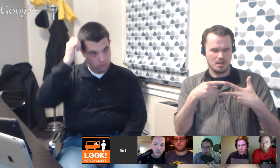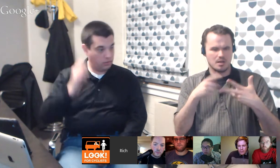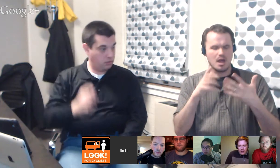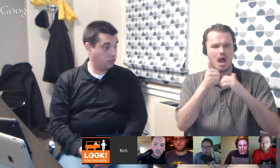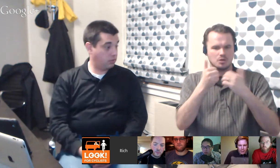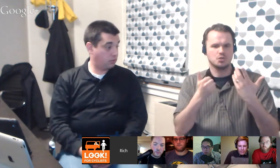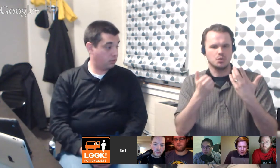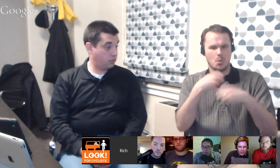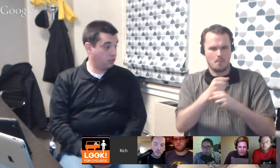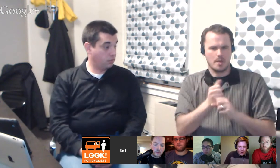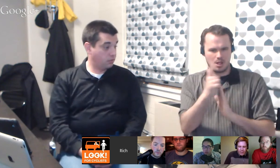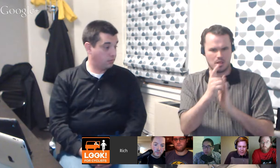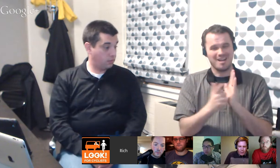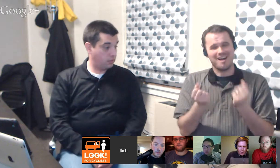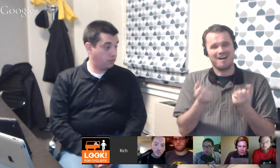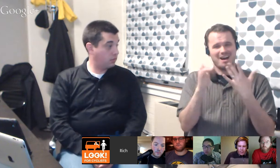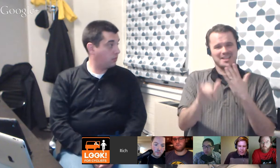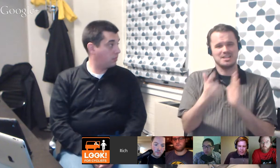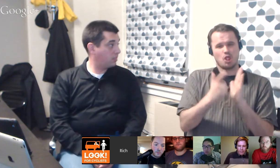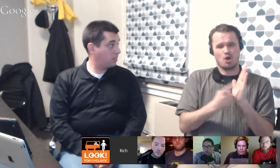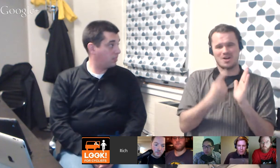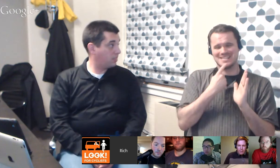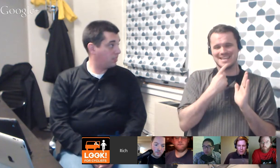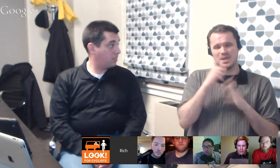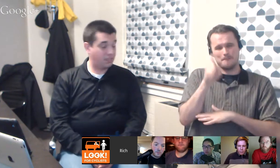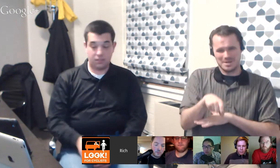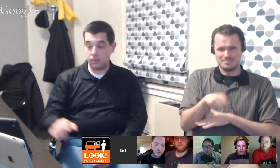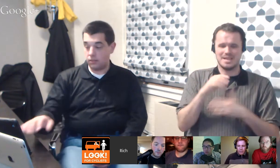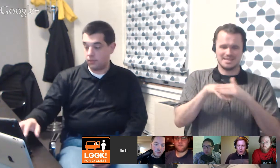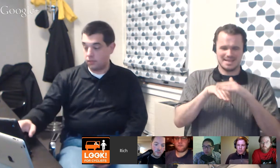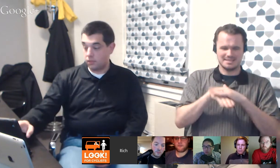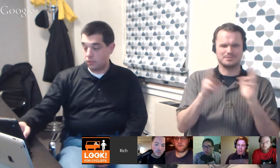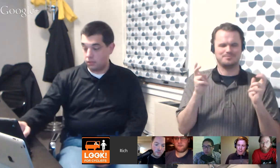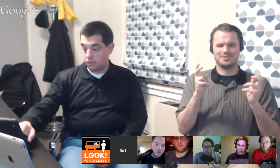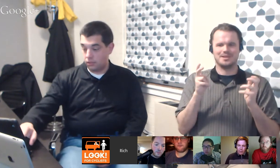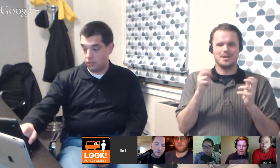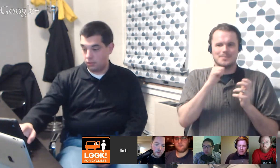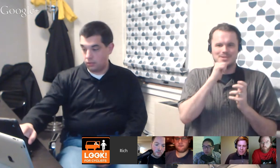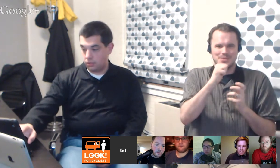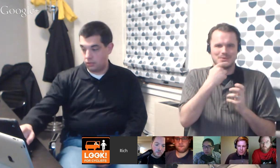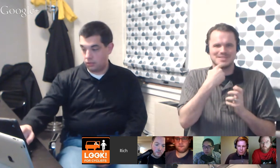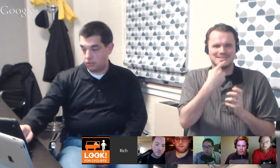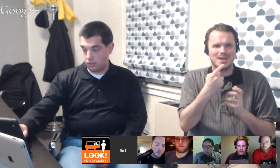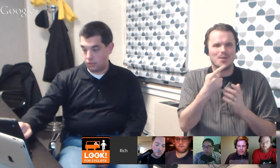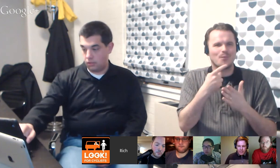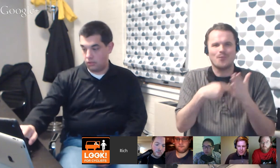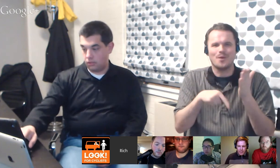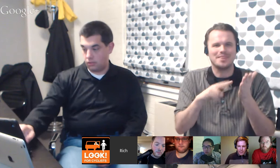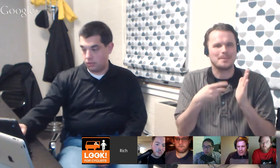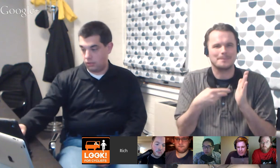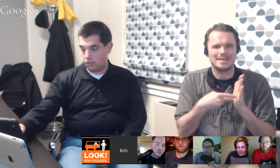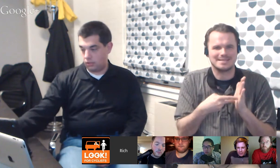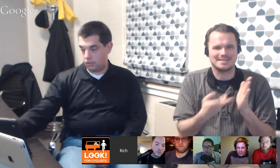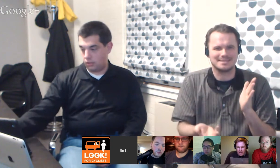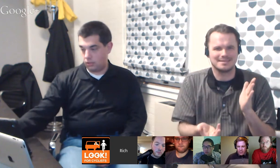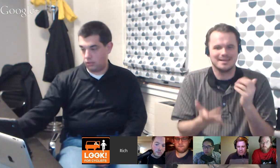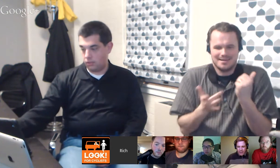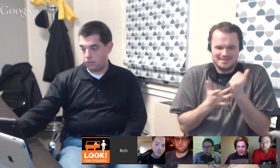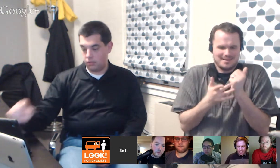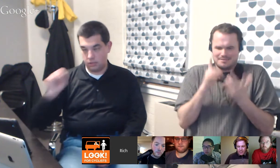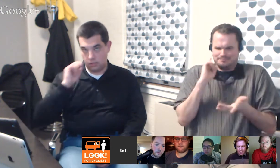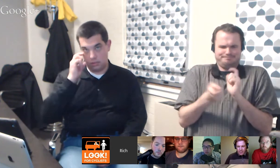What's interesting is a lot of these laws say that you have to be accessible, but they don't spell out what that means really. You know, technology is